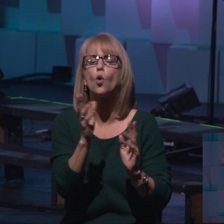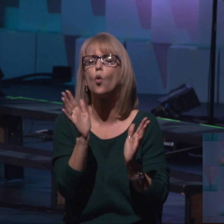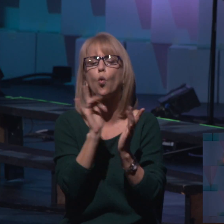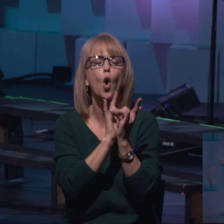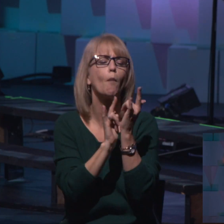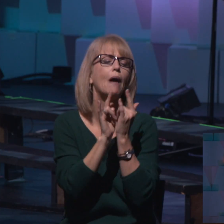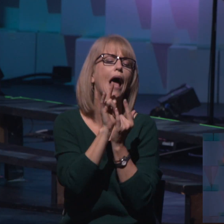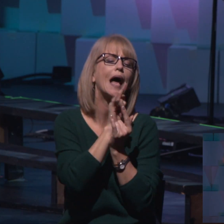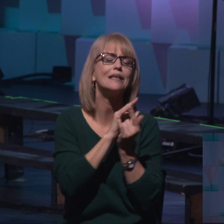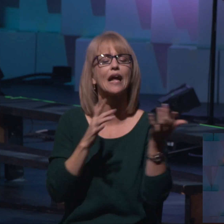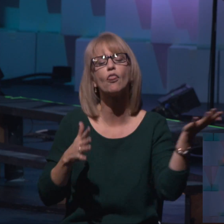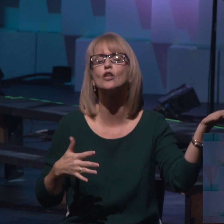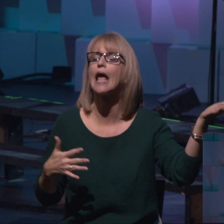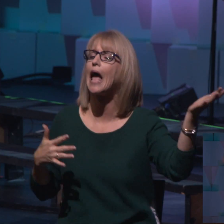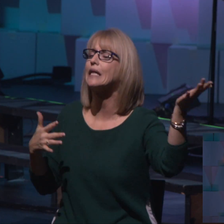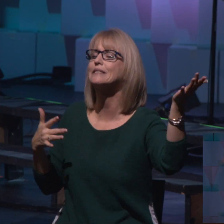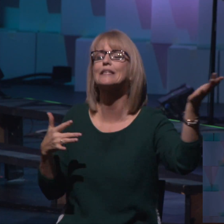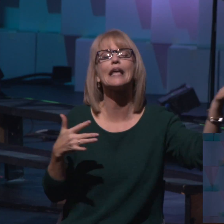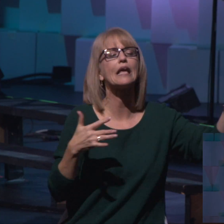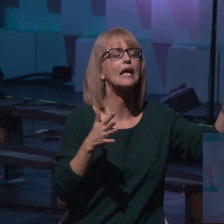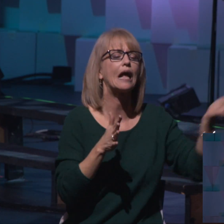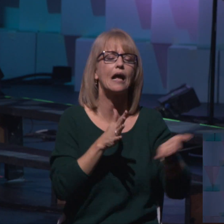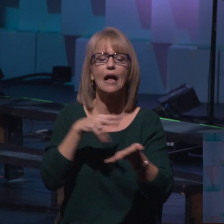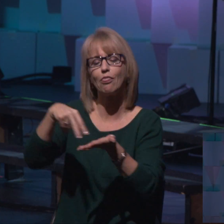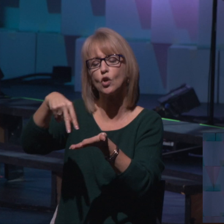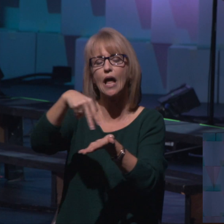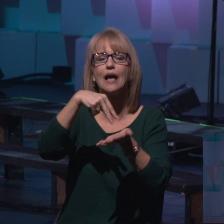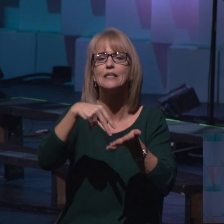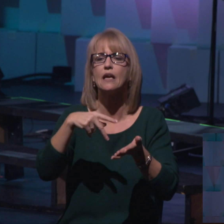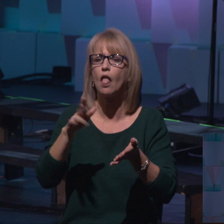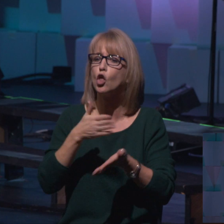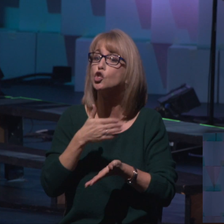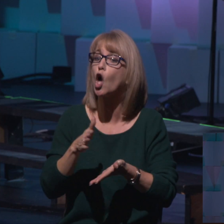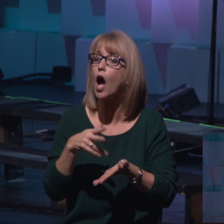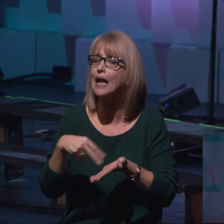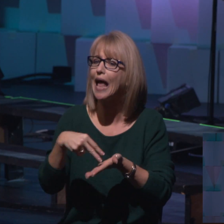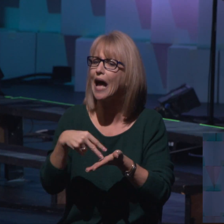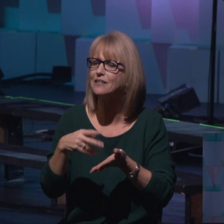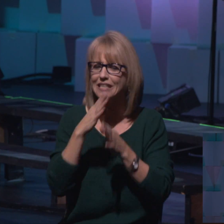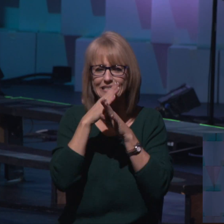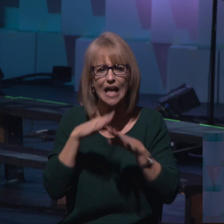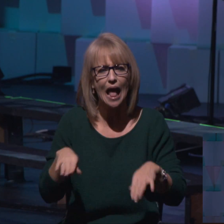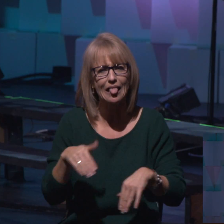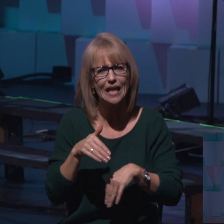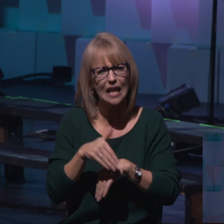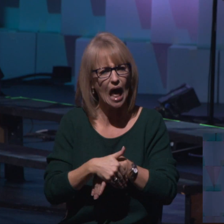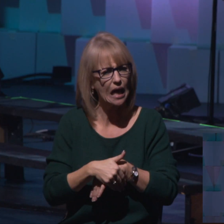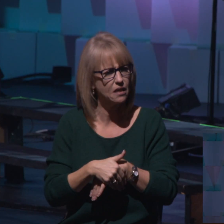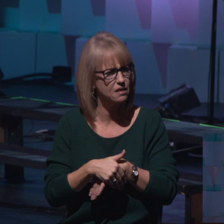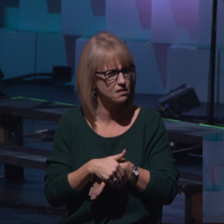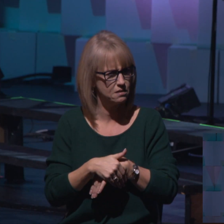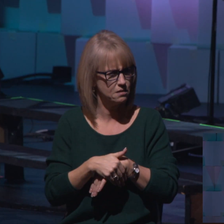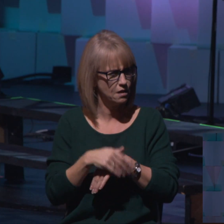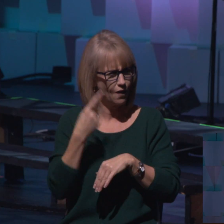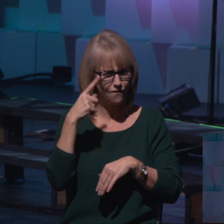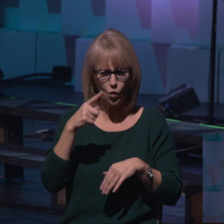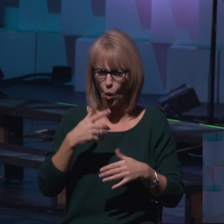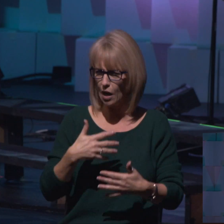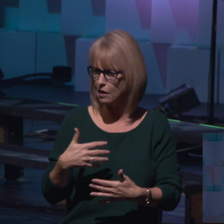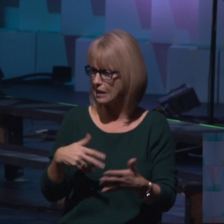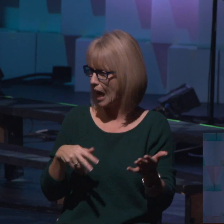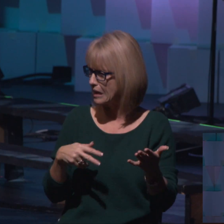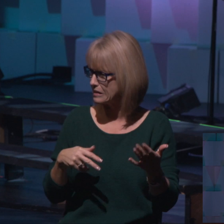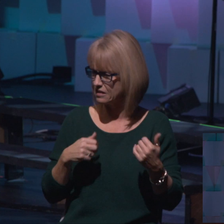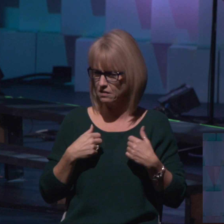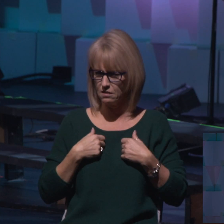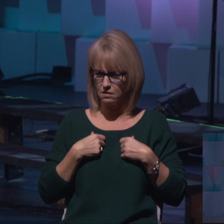Christmas dance. It's a slow dance, and the song that comes on is Silent Night. That's the romantic song, and I think, do you hear